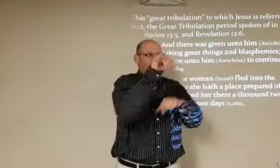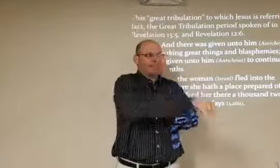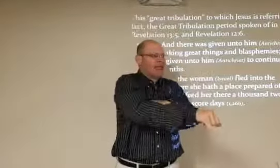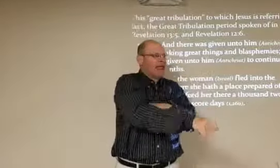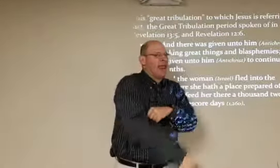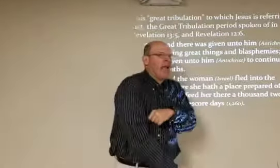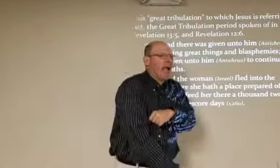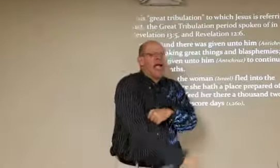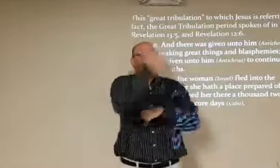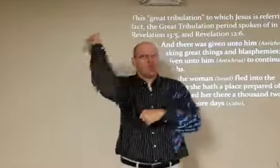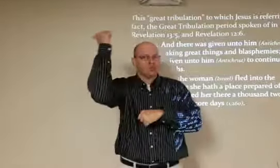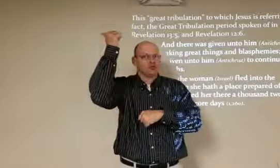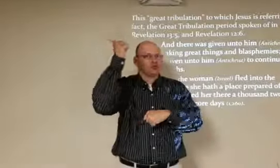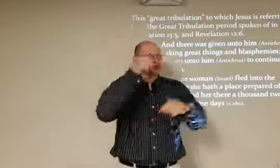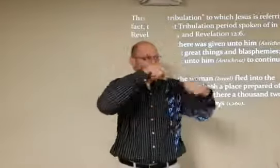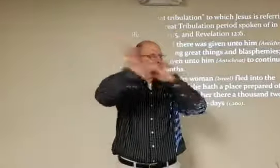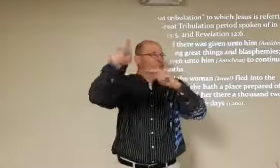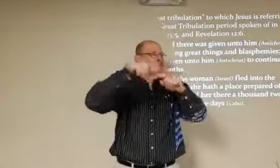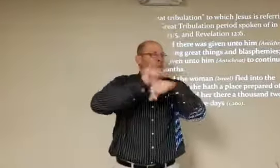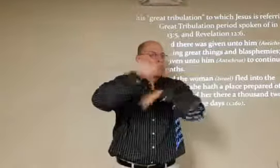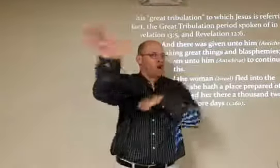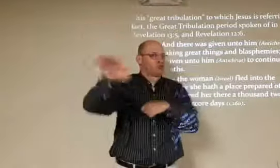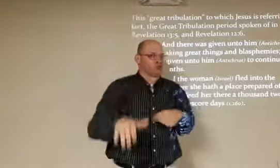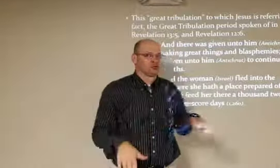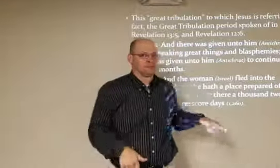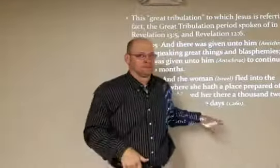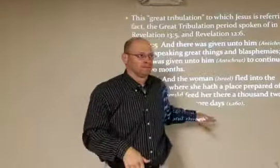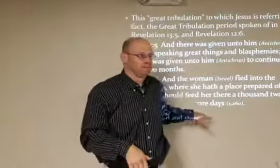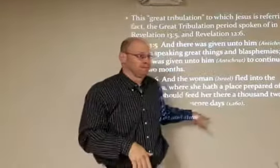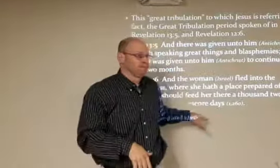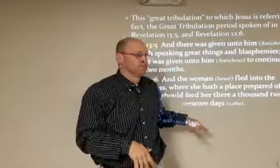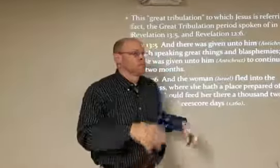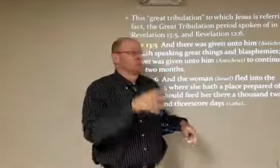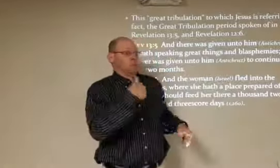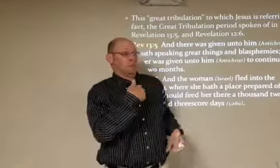scripture says, flee, don't stay. Don't stay in Judea.